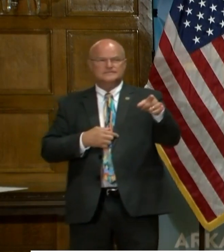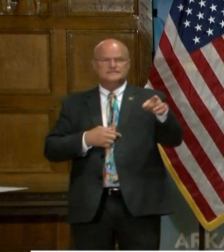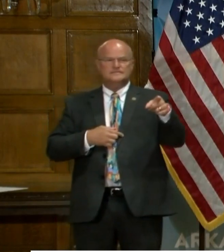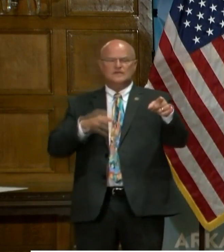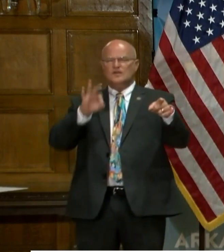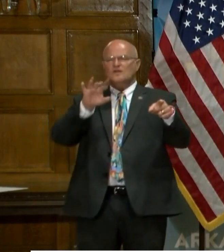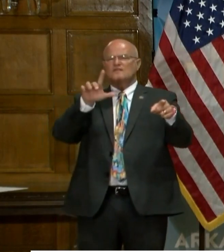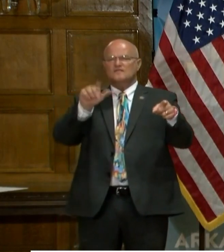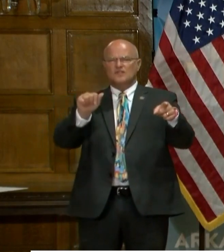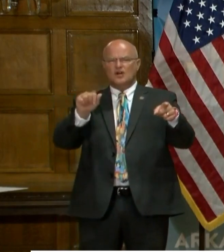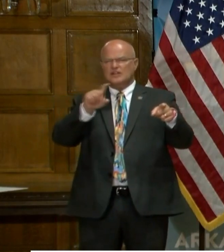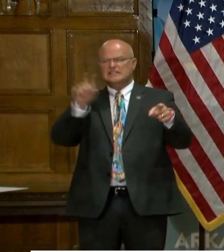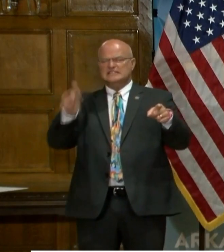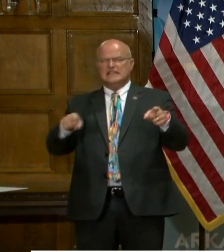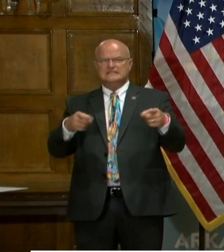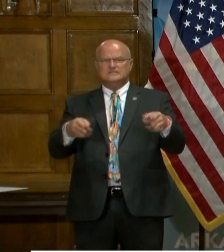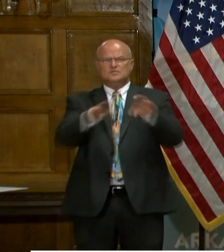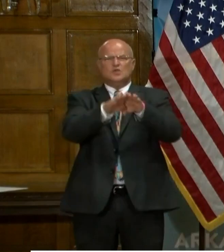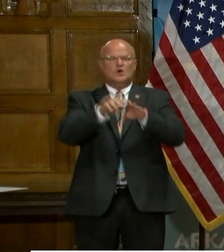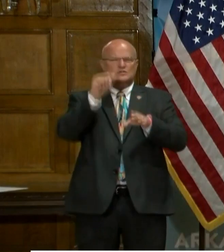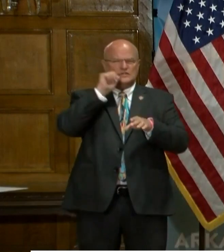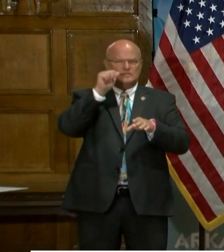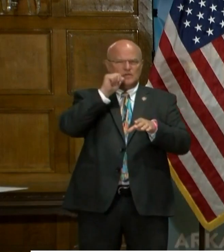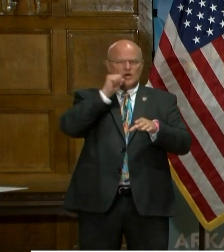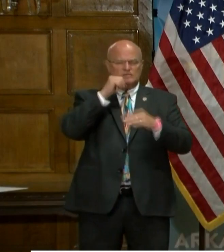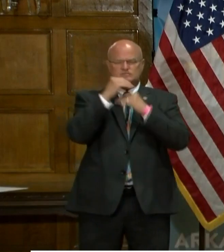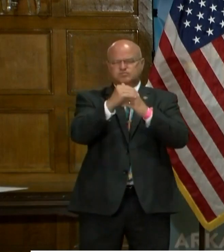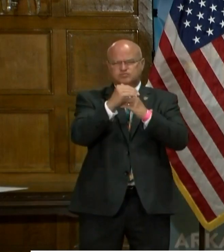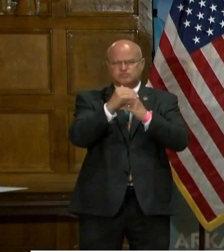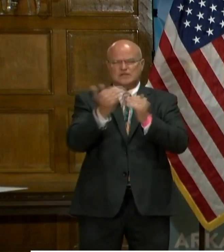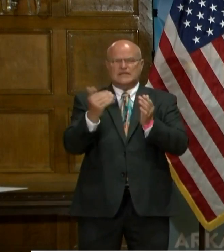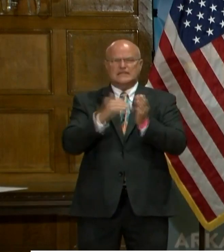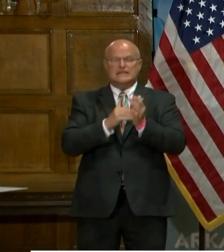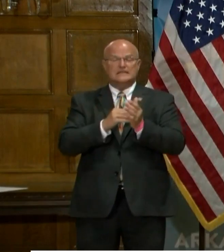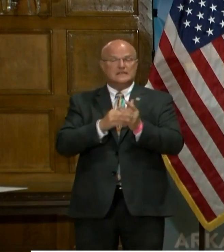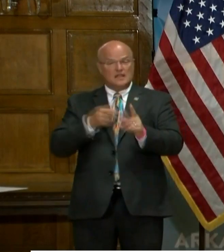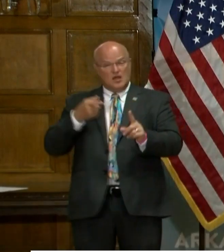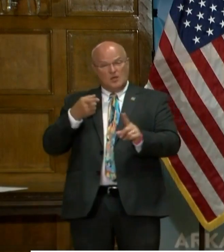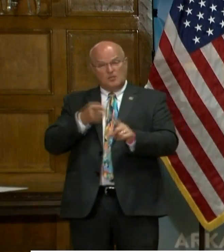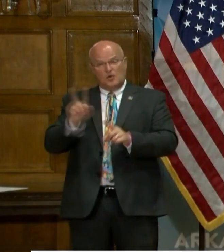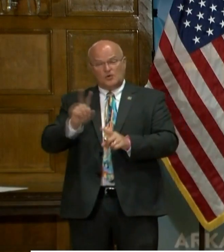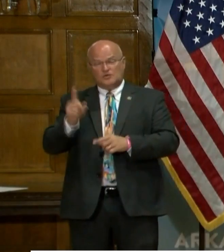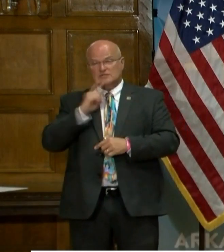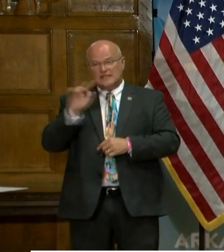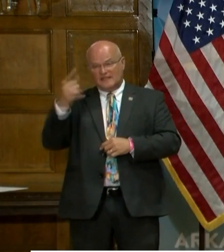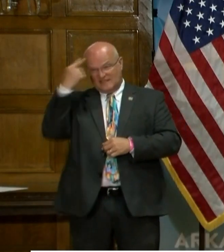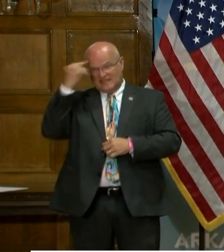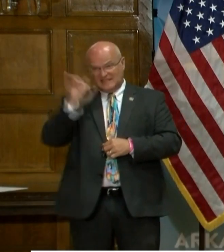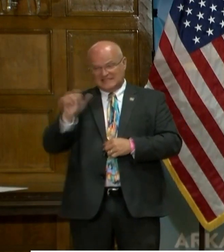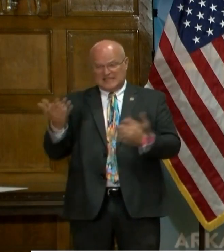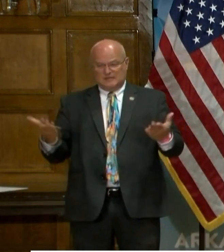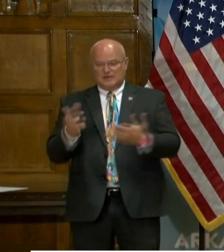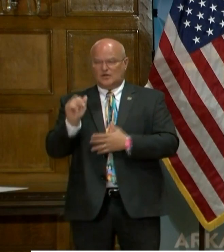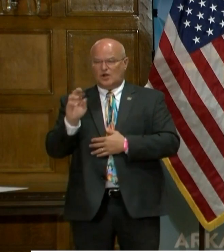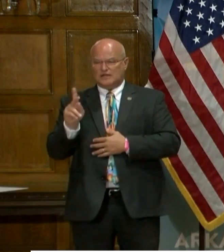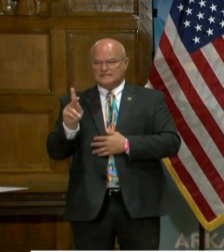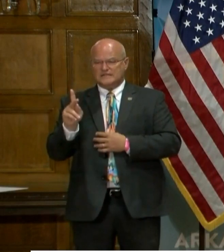Texas closing bars and rolling back some restrictions, is there a point where you would consider the same?